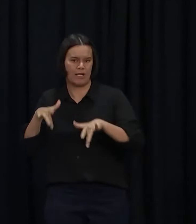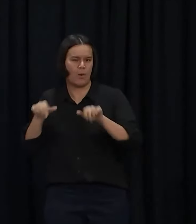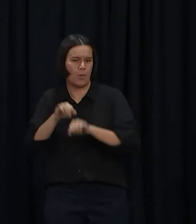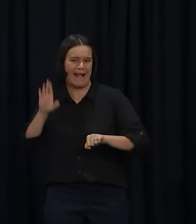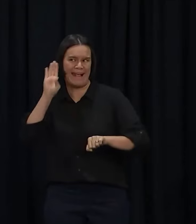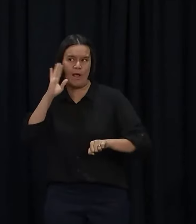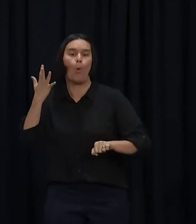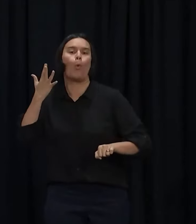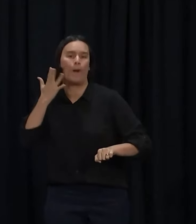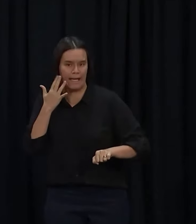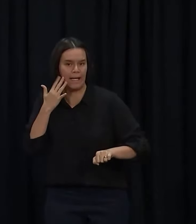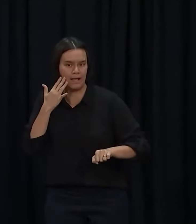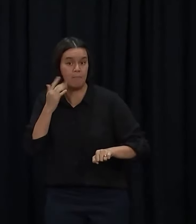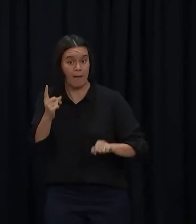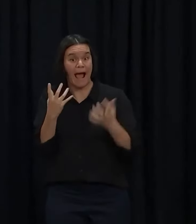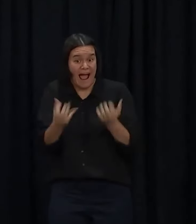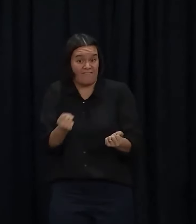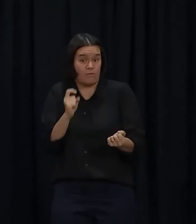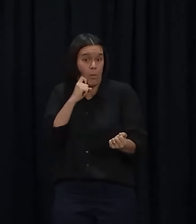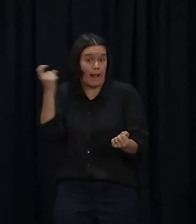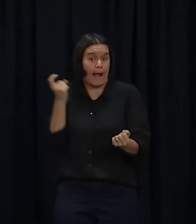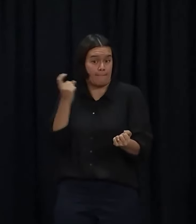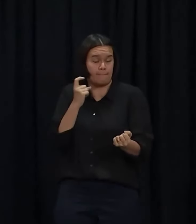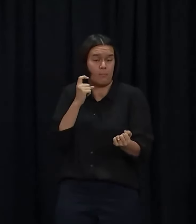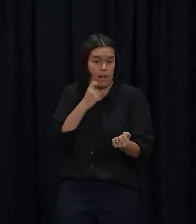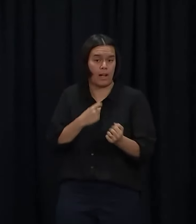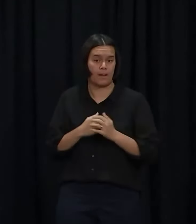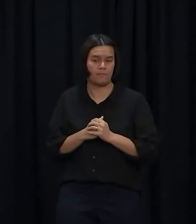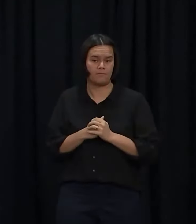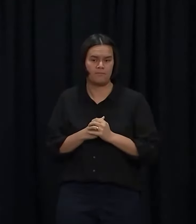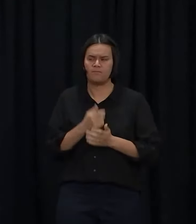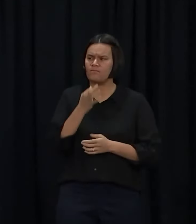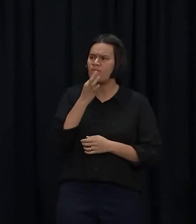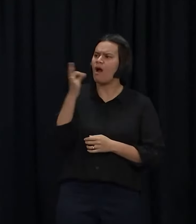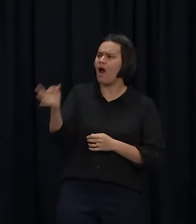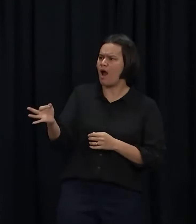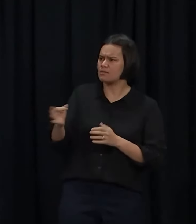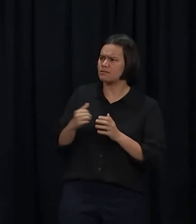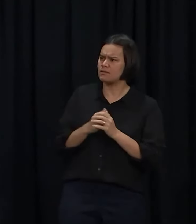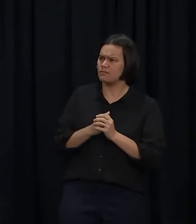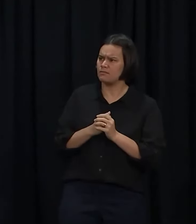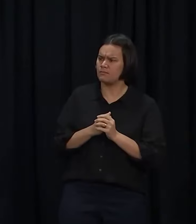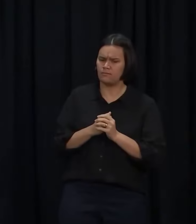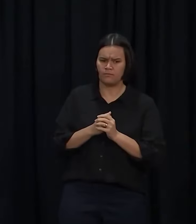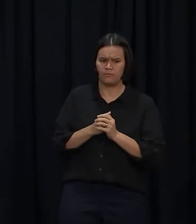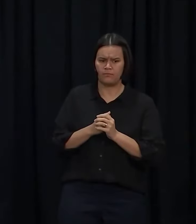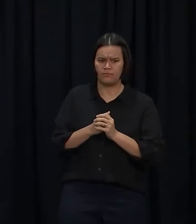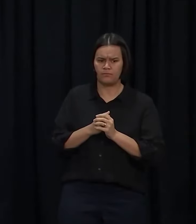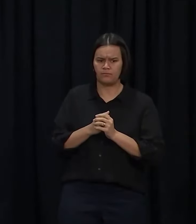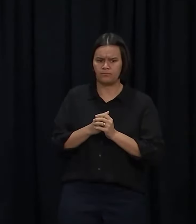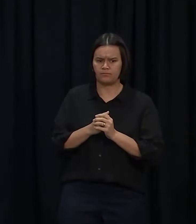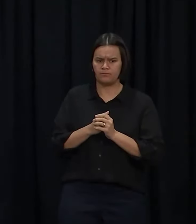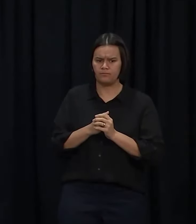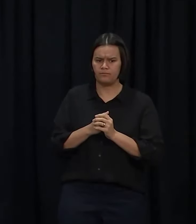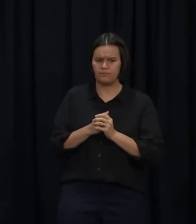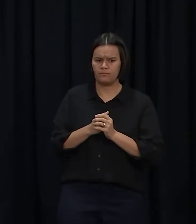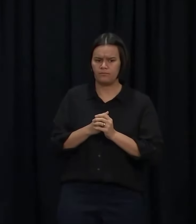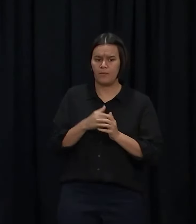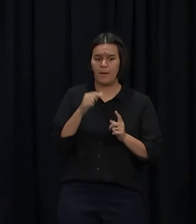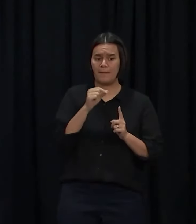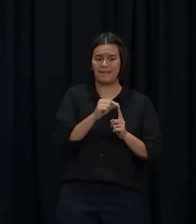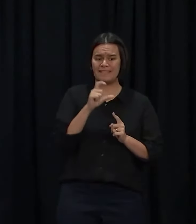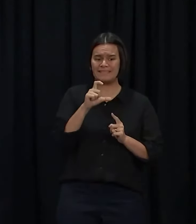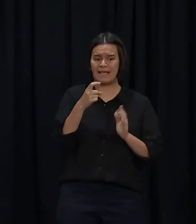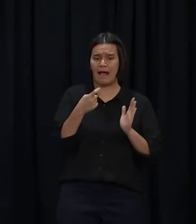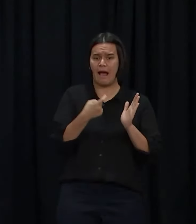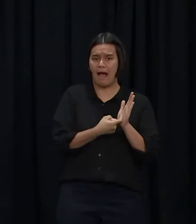only boosting those PCR numbers because we can't get rapid antigen testing in New Zealand? No. So why are we